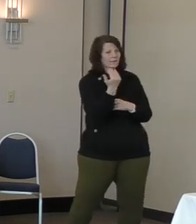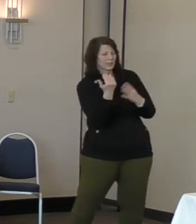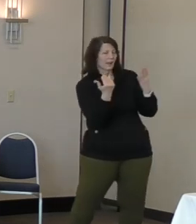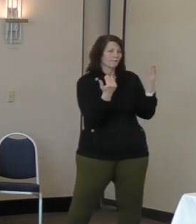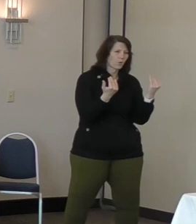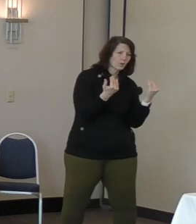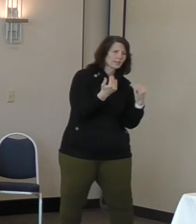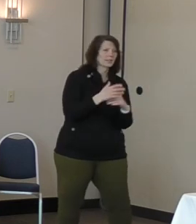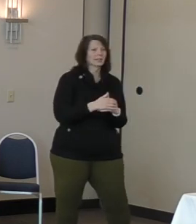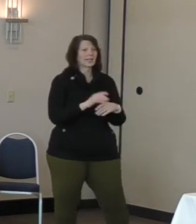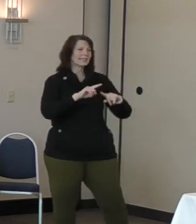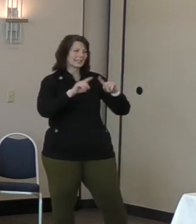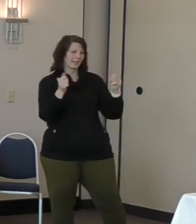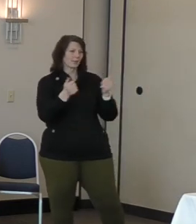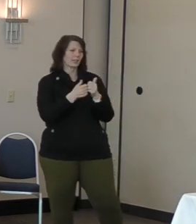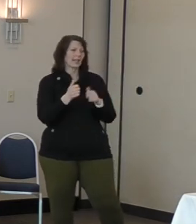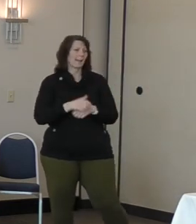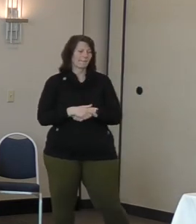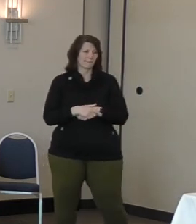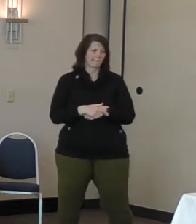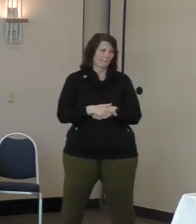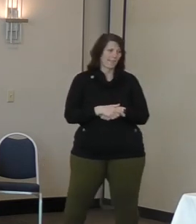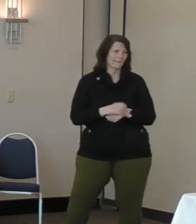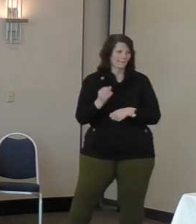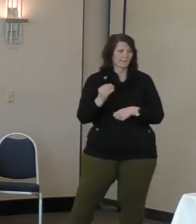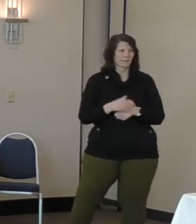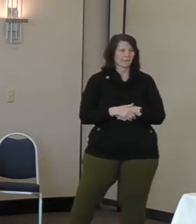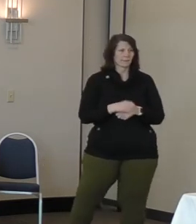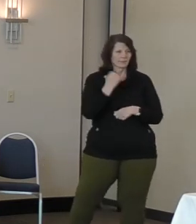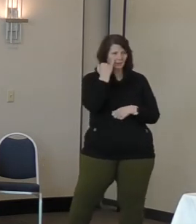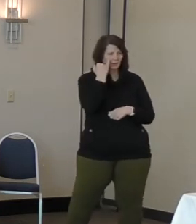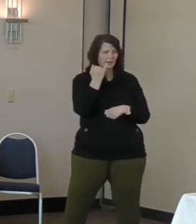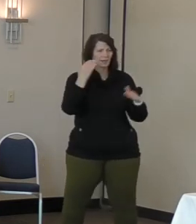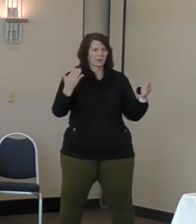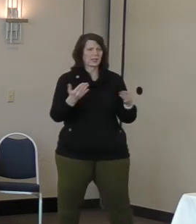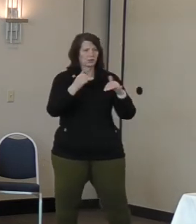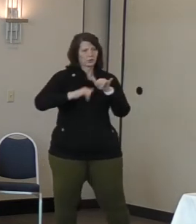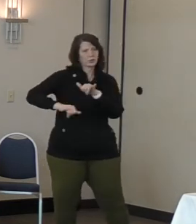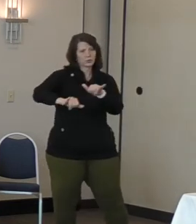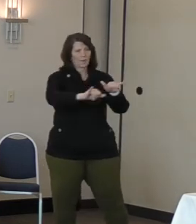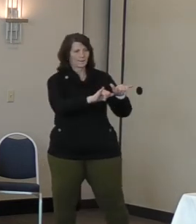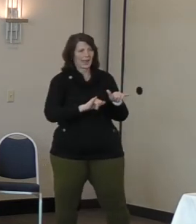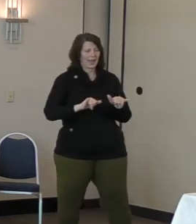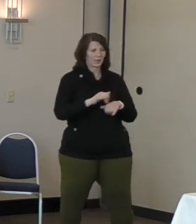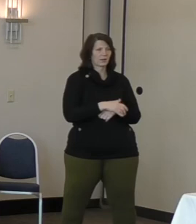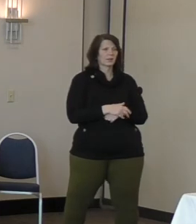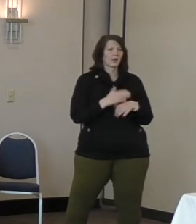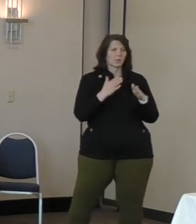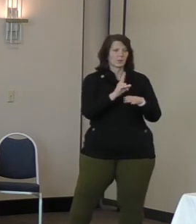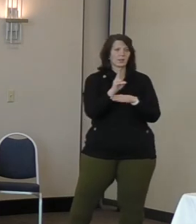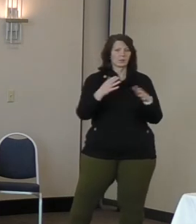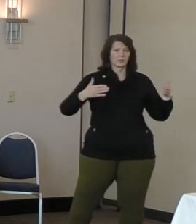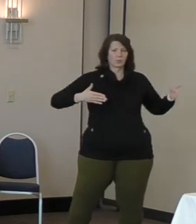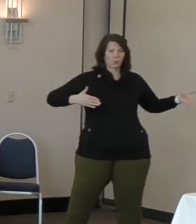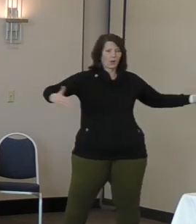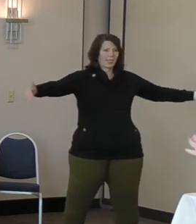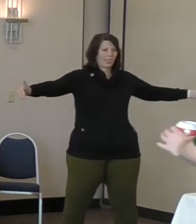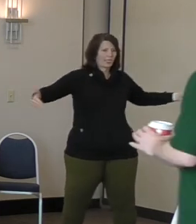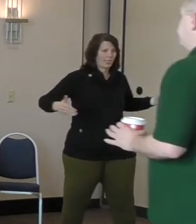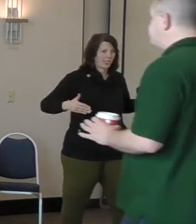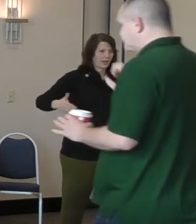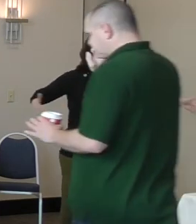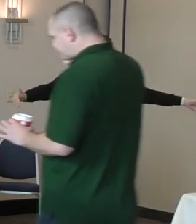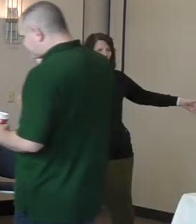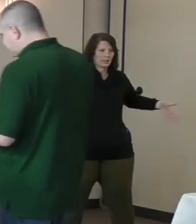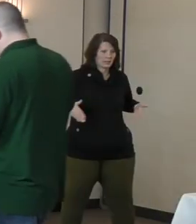15 on 14. It's a different game. And so if you introduce your pattern as essentially a way to use width,